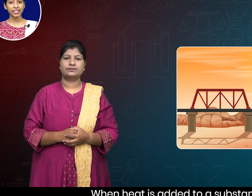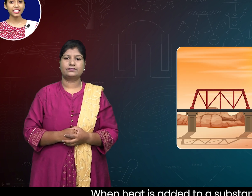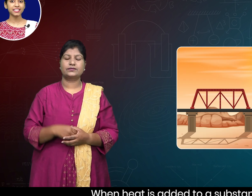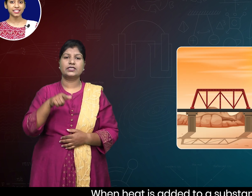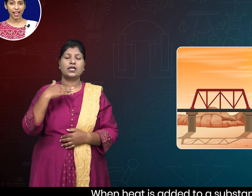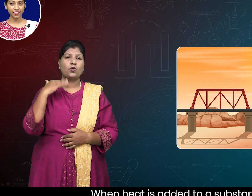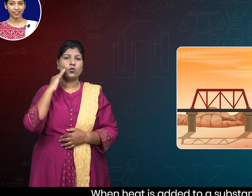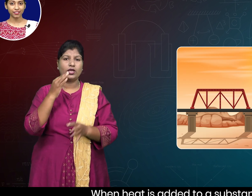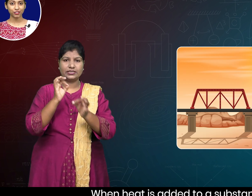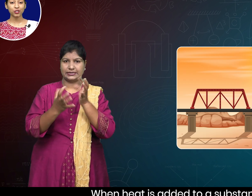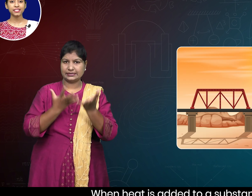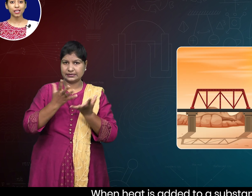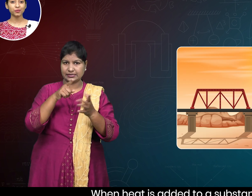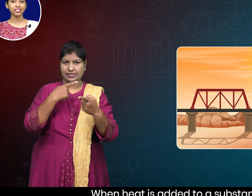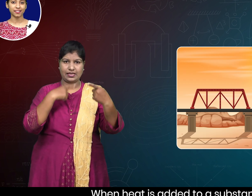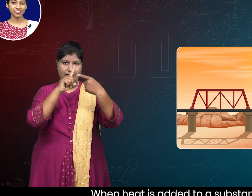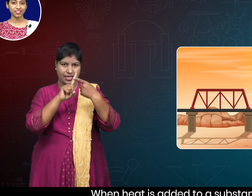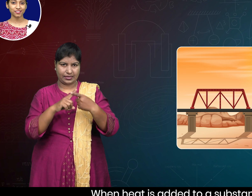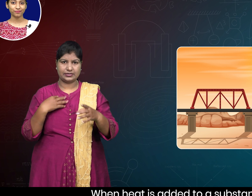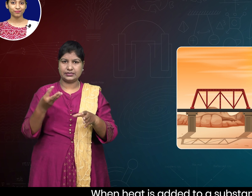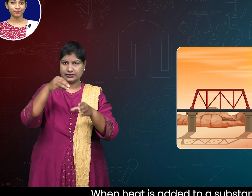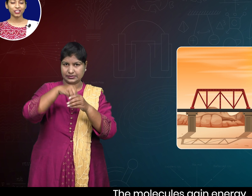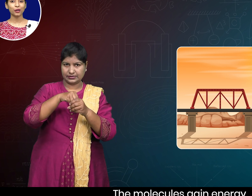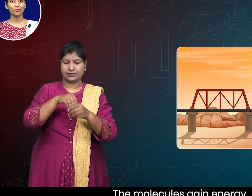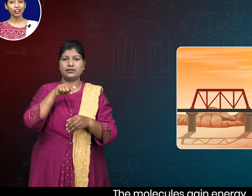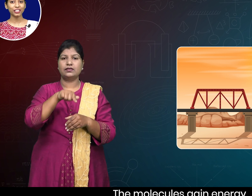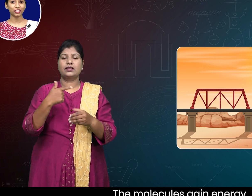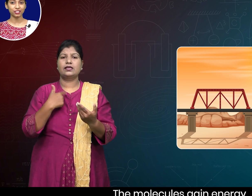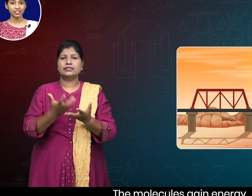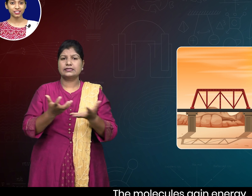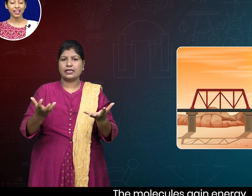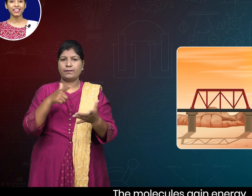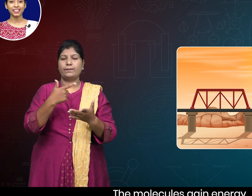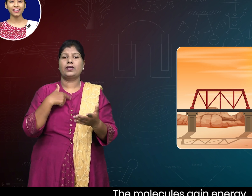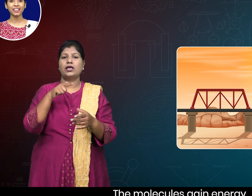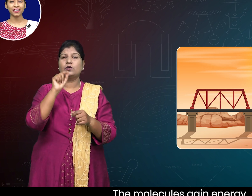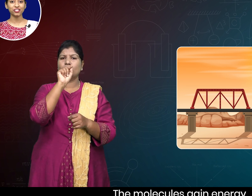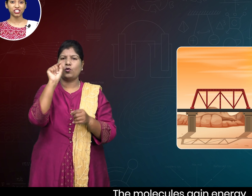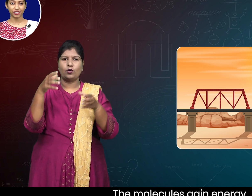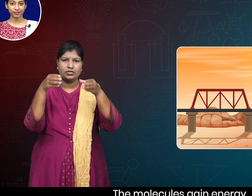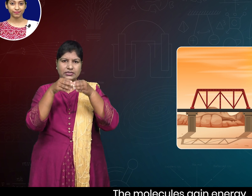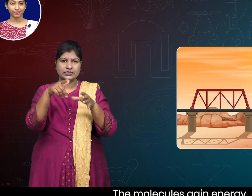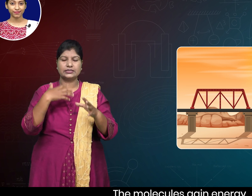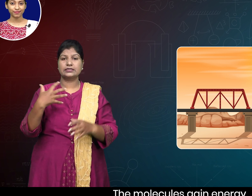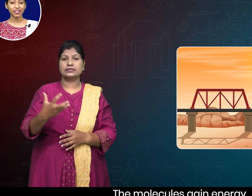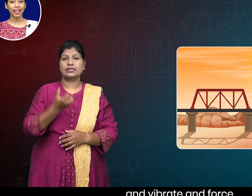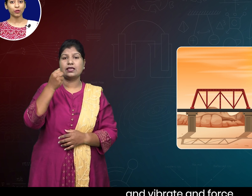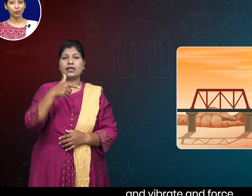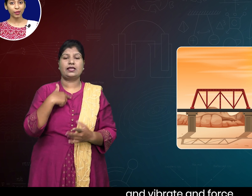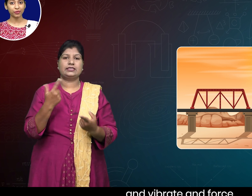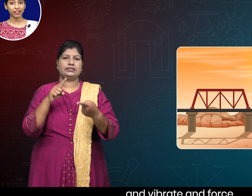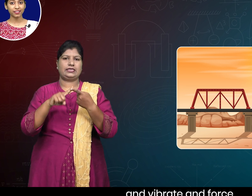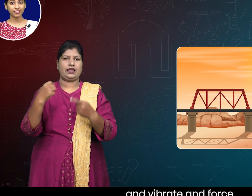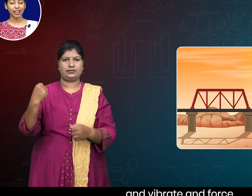When heat is added to a substance, the molecules gain energy